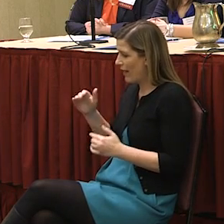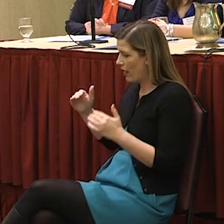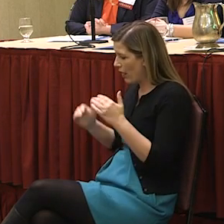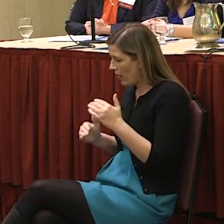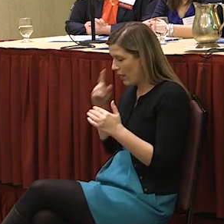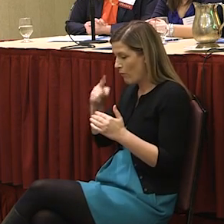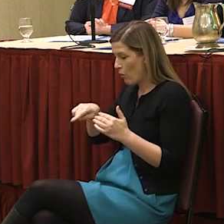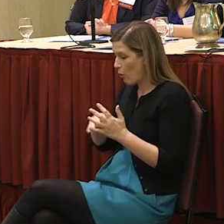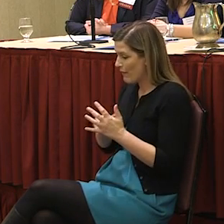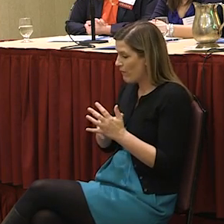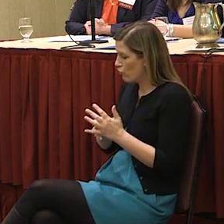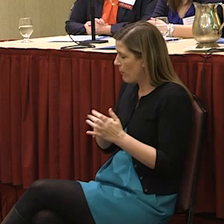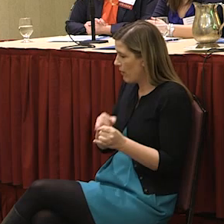vulnerable